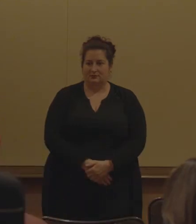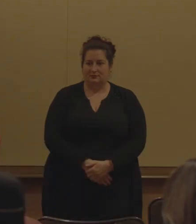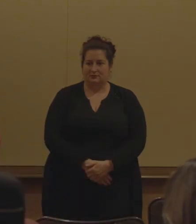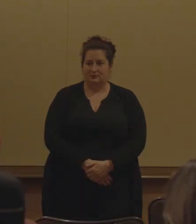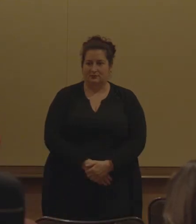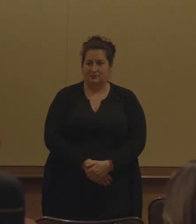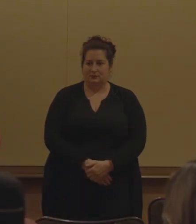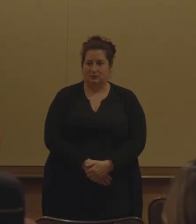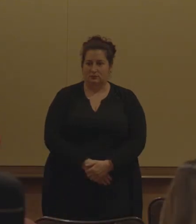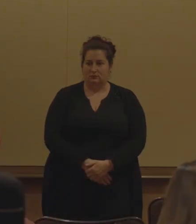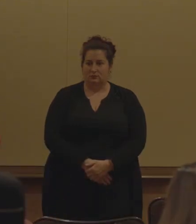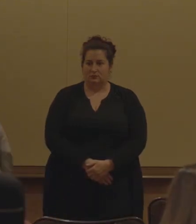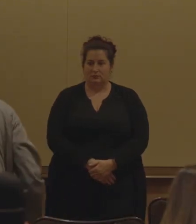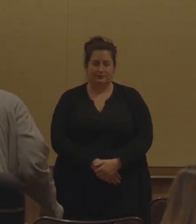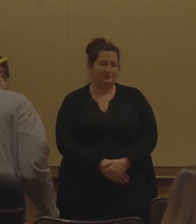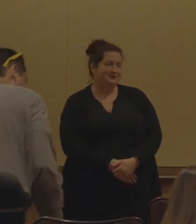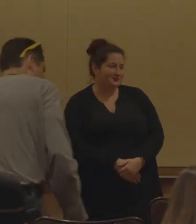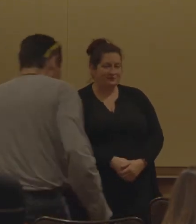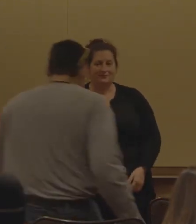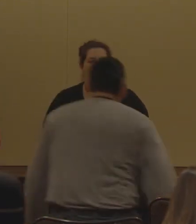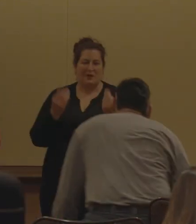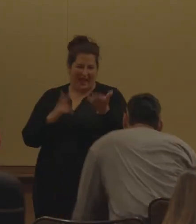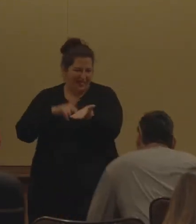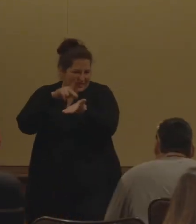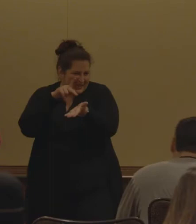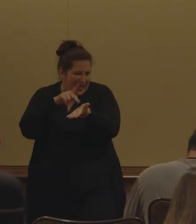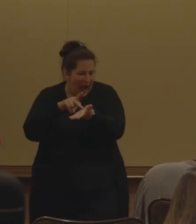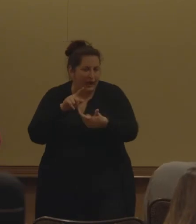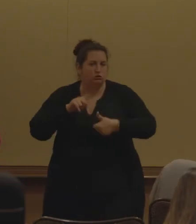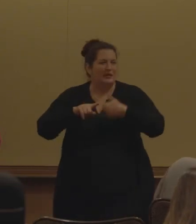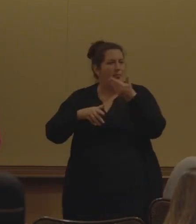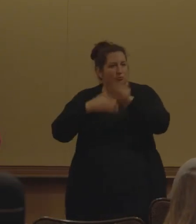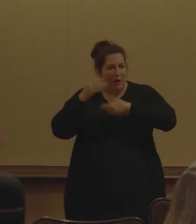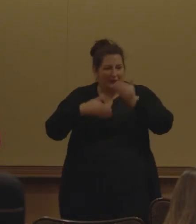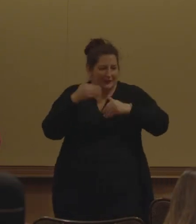providers like psychiatrists for different things, and then